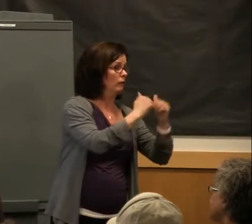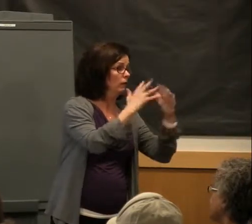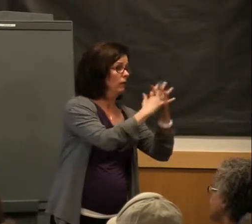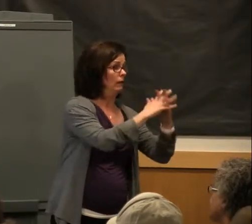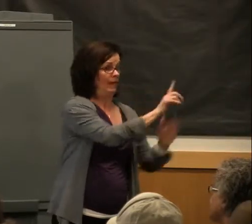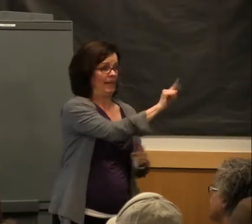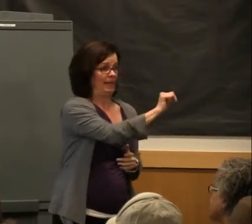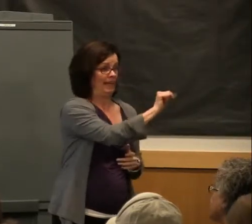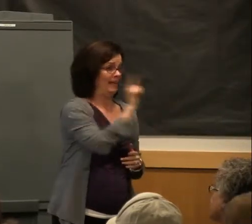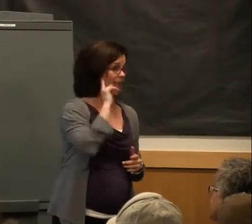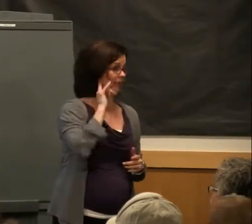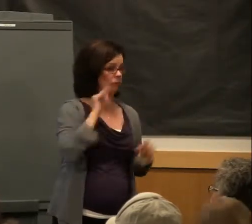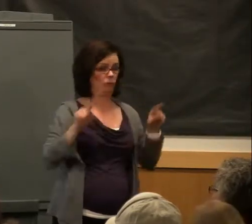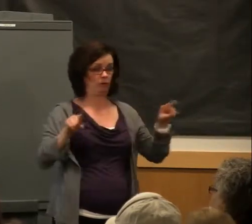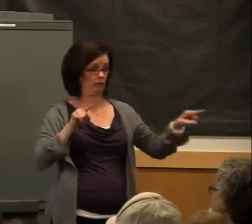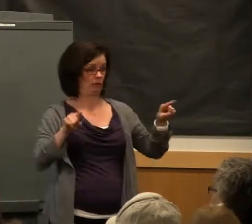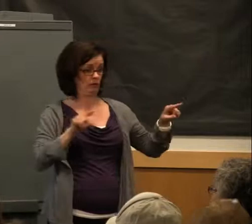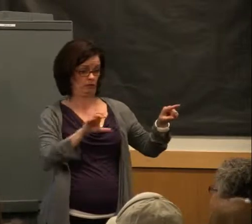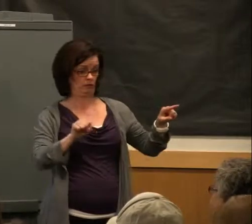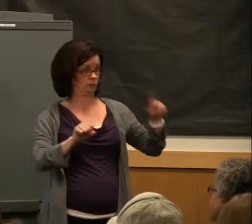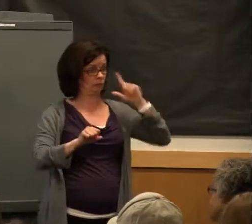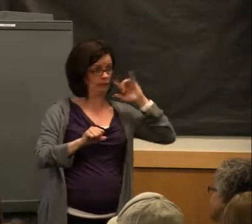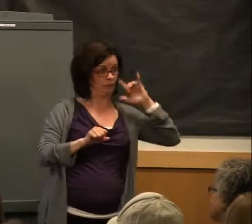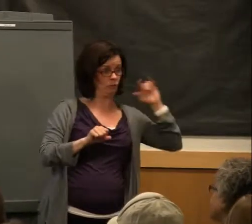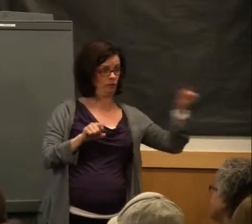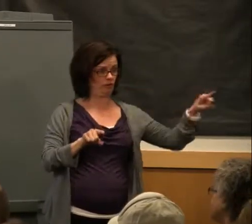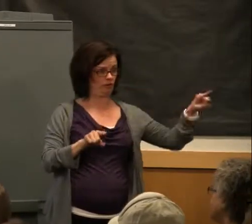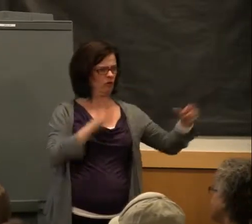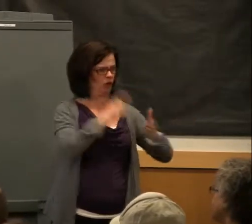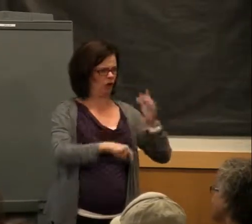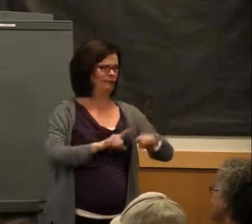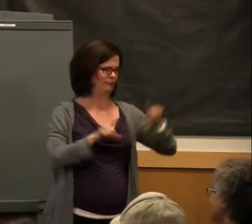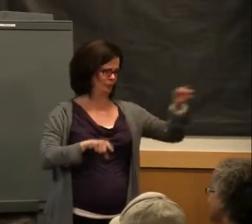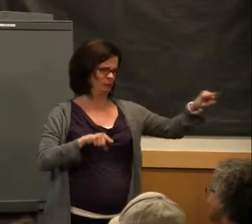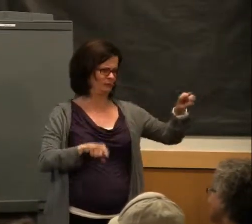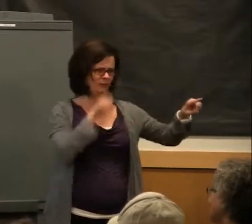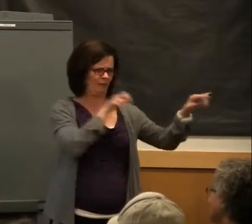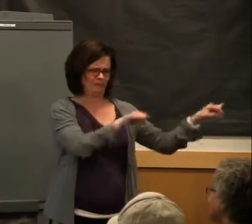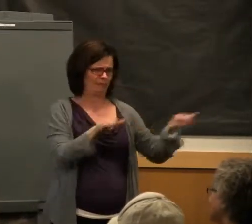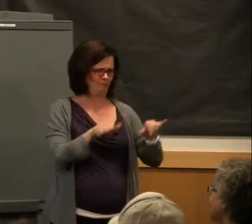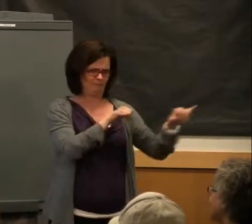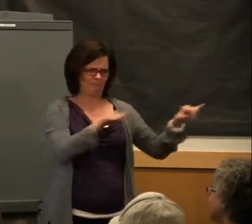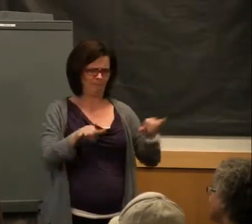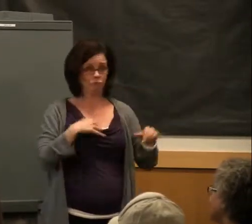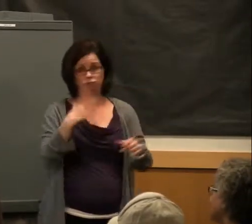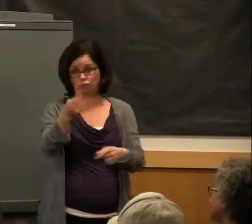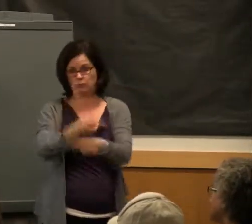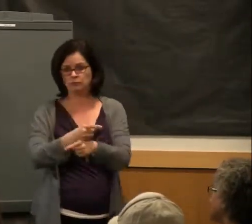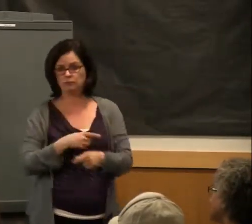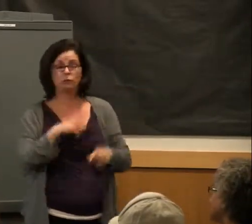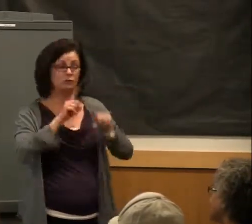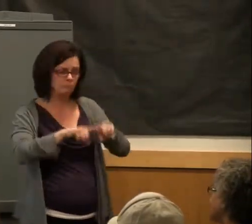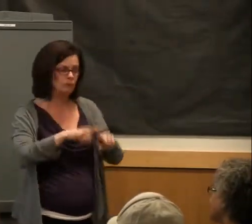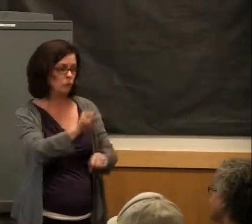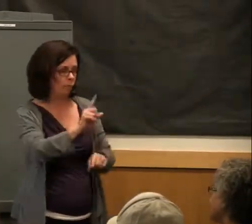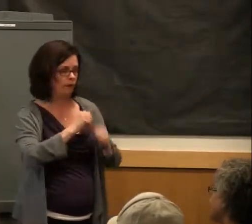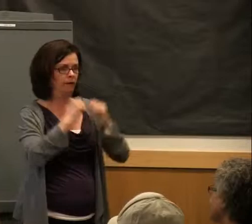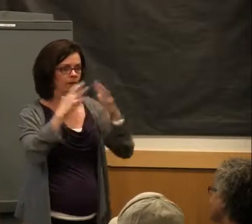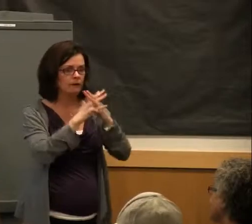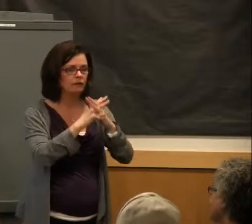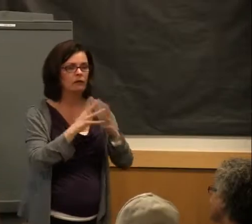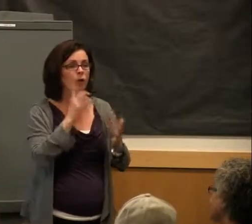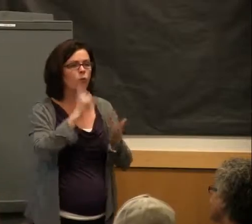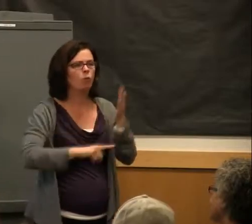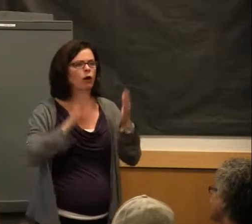the cost might be different. More than likely. So what is your location? What kinds of things